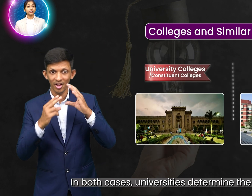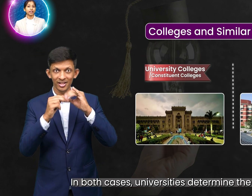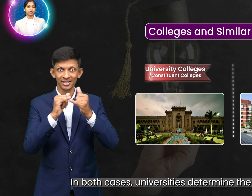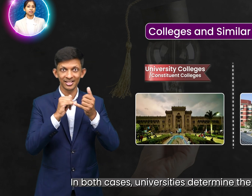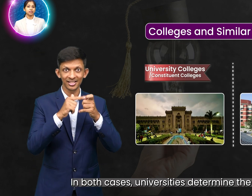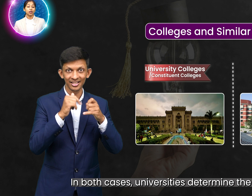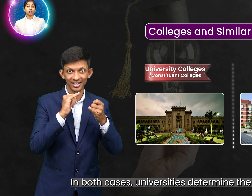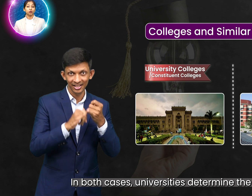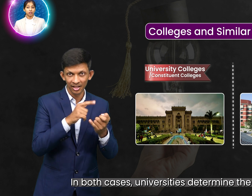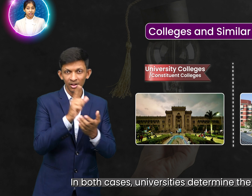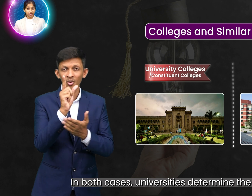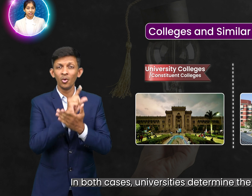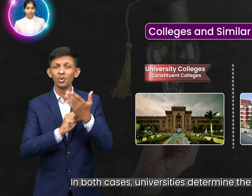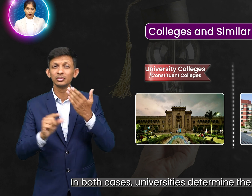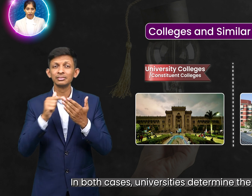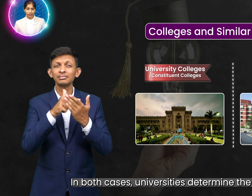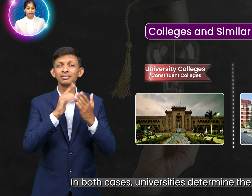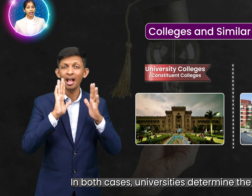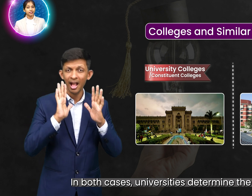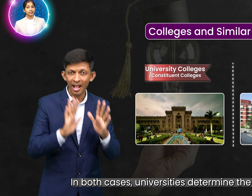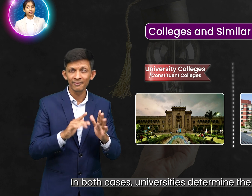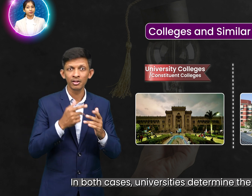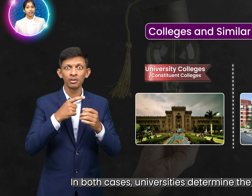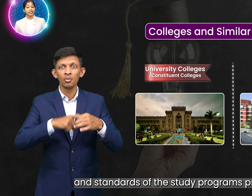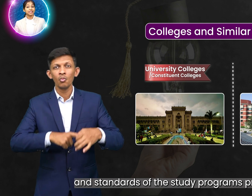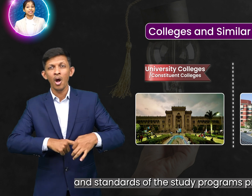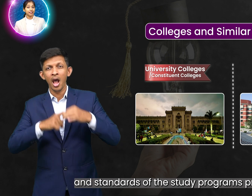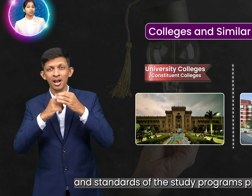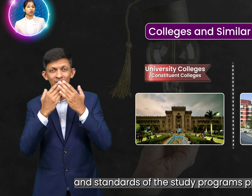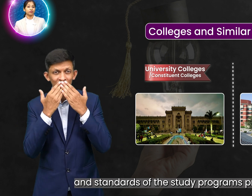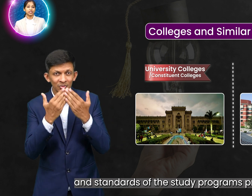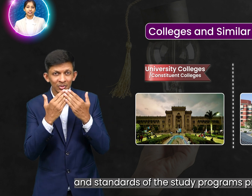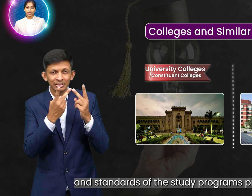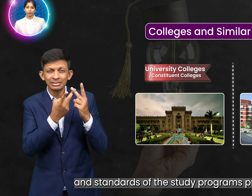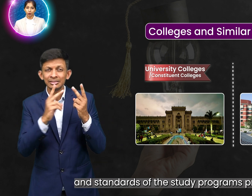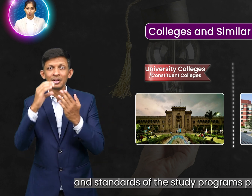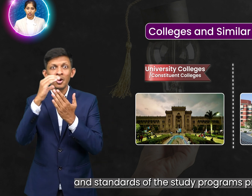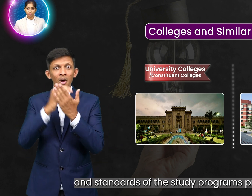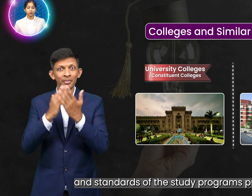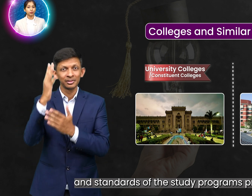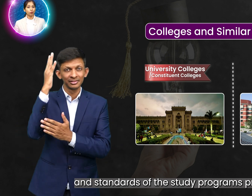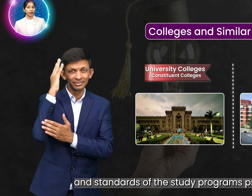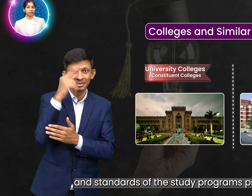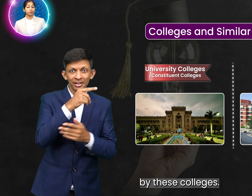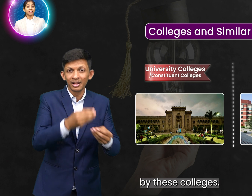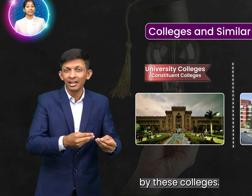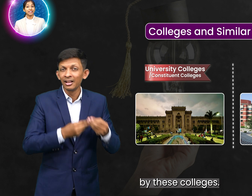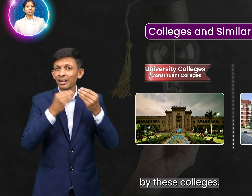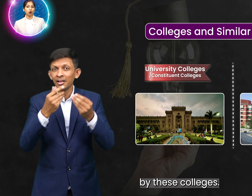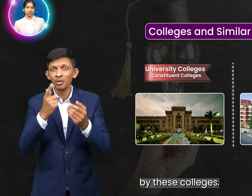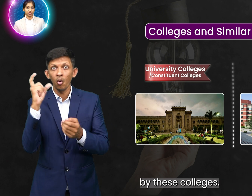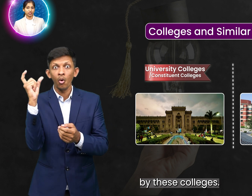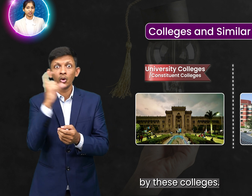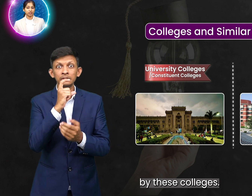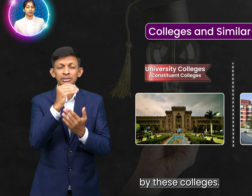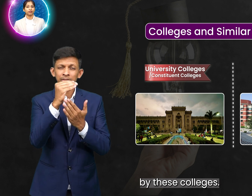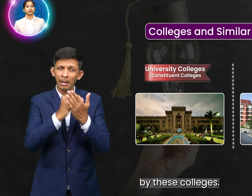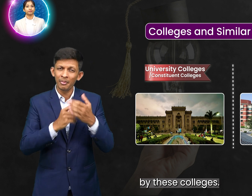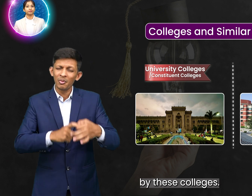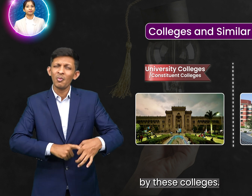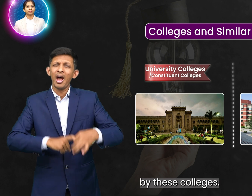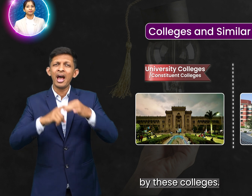In both cases, universities determine the content and standards of the study programs provided by these